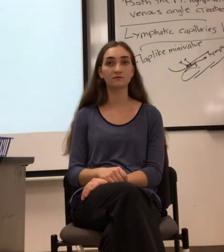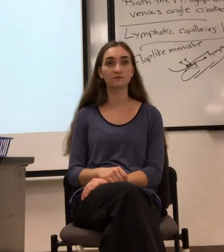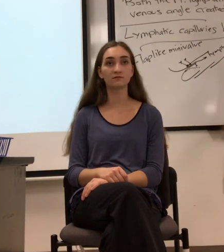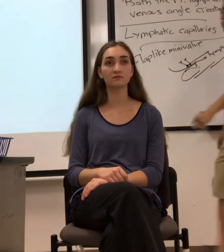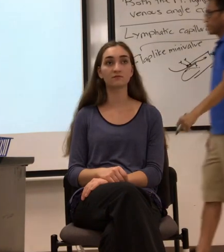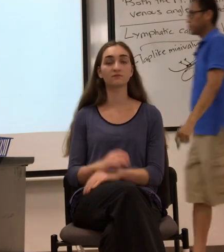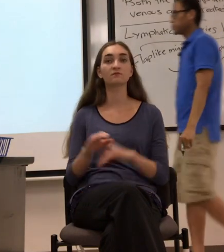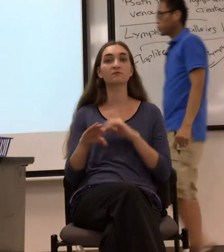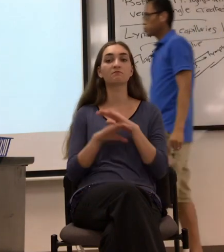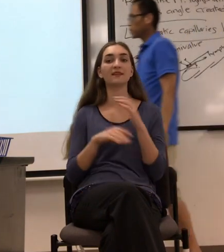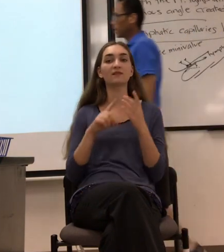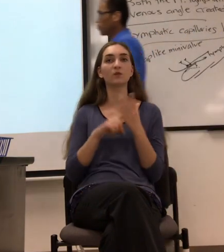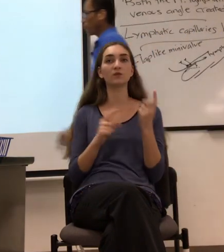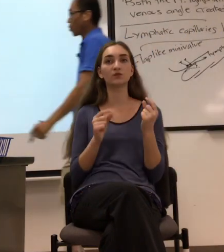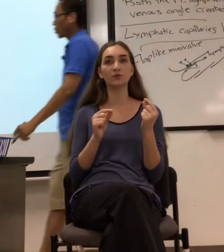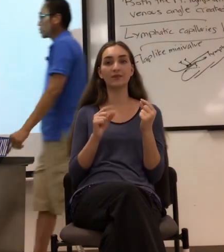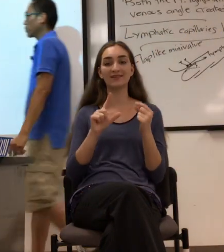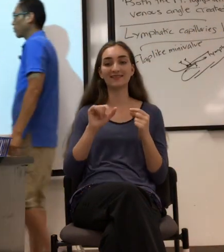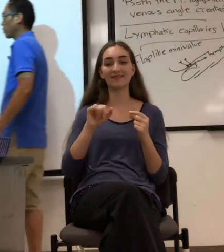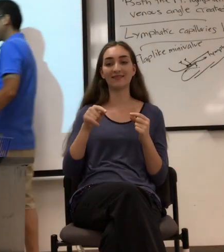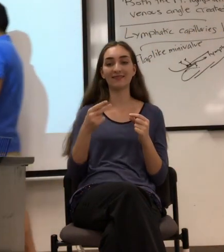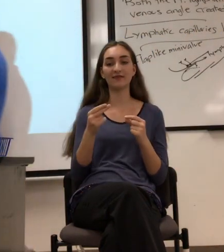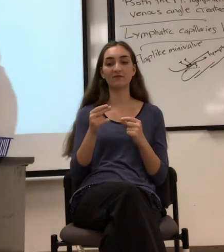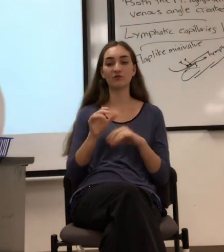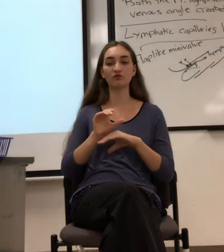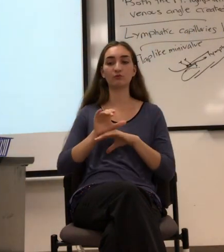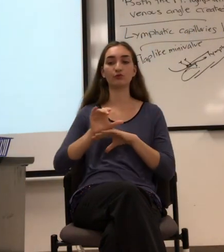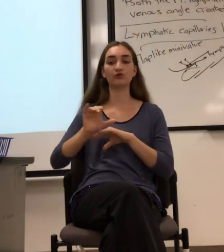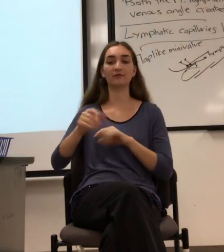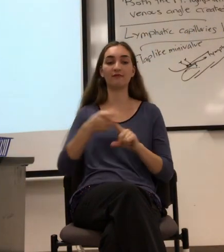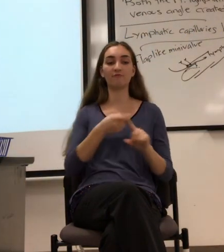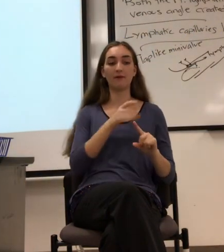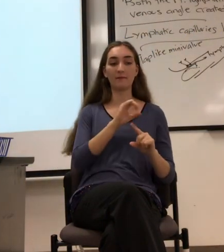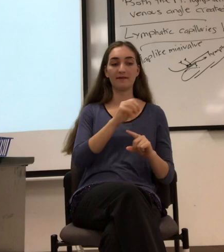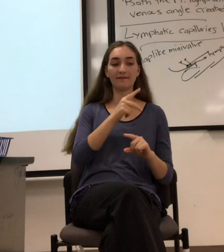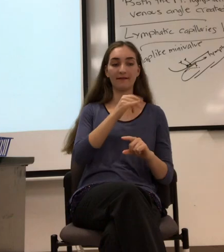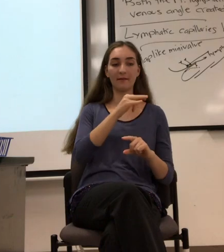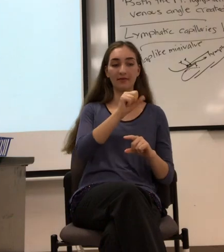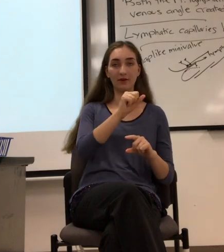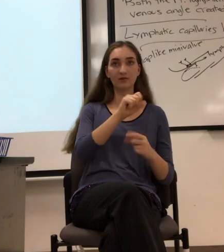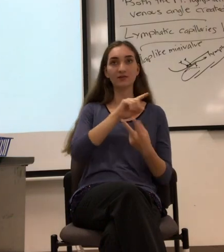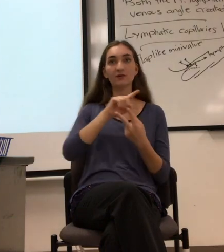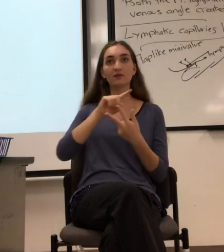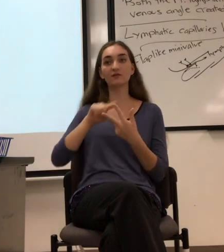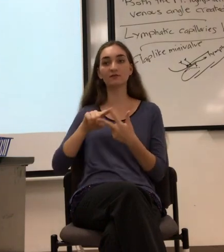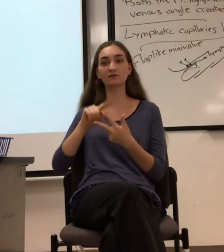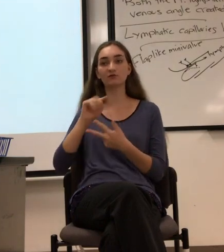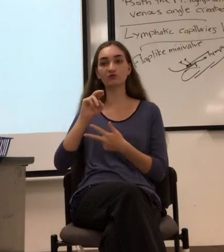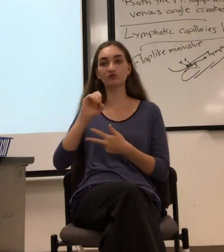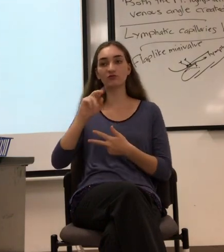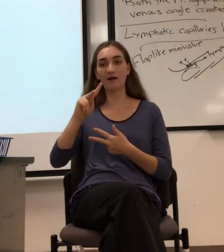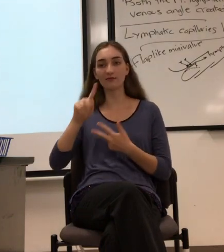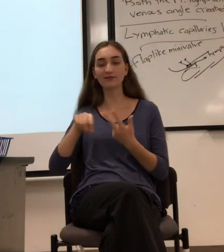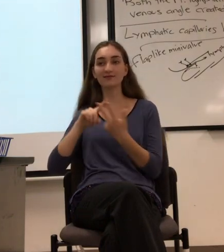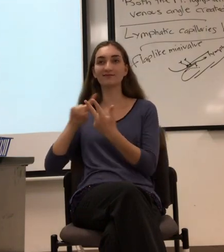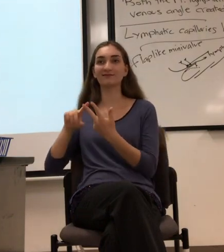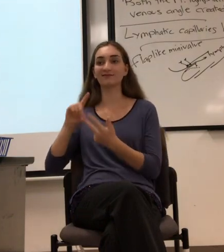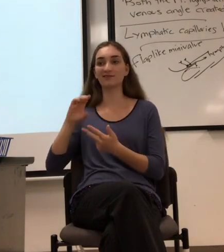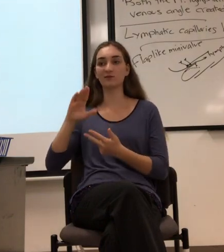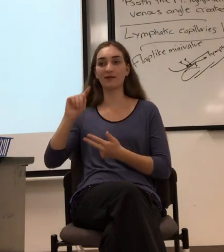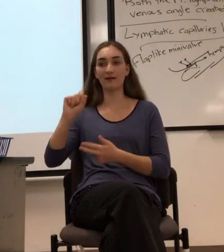That's basically what you're doing there. You're just pushing the lymph forward from capillaries to trunks to ducts, eventually delivering it back